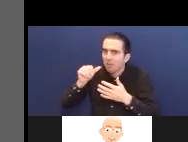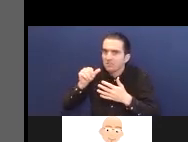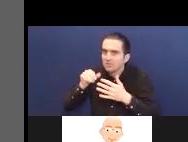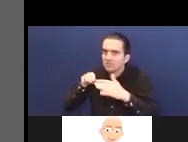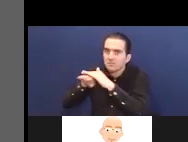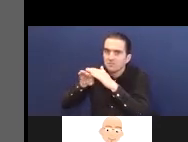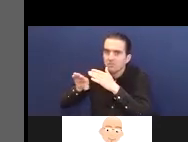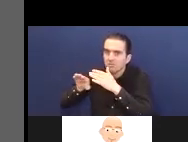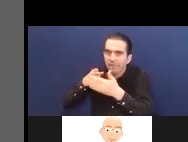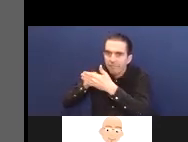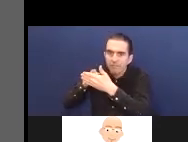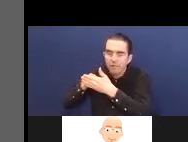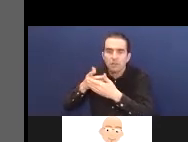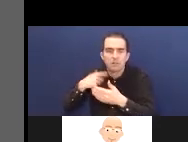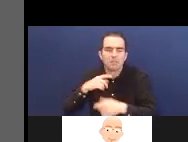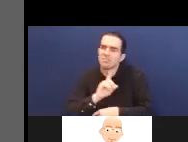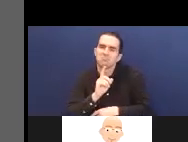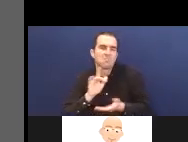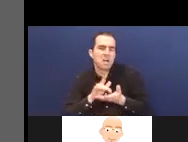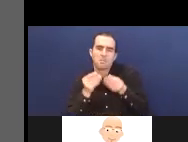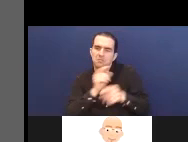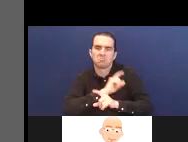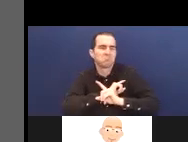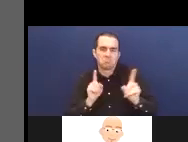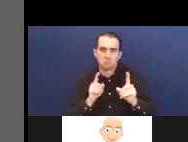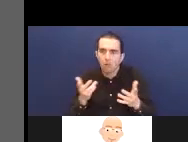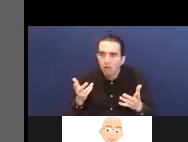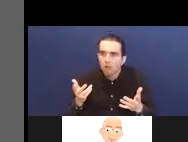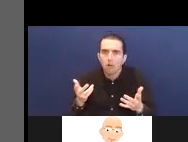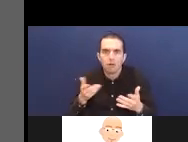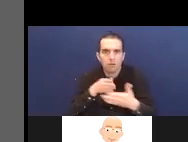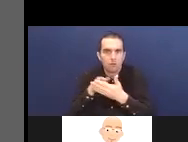school. Yeah, that is a